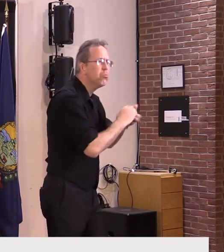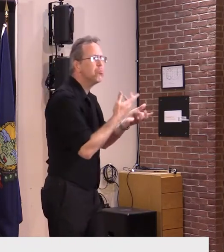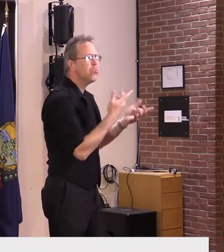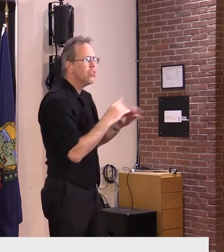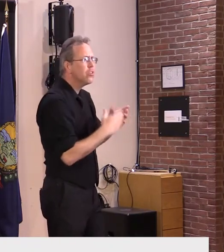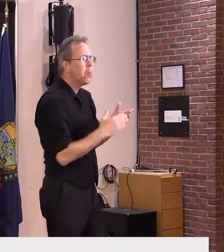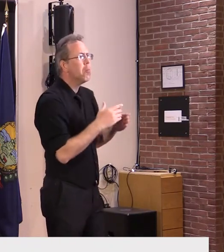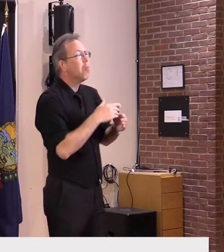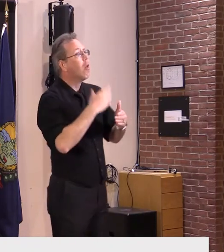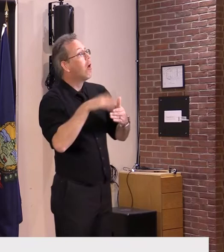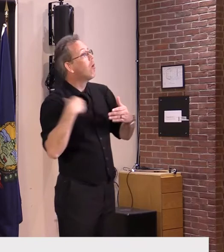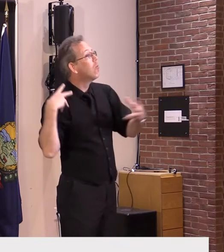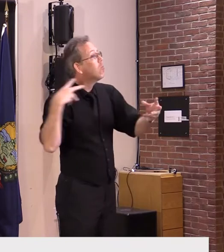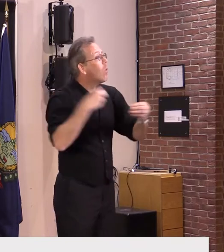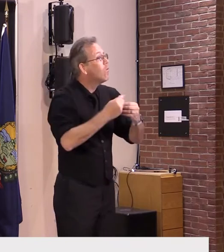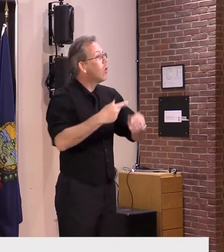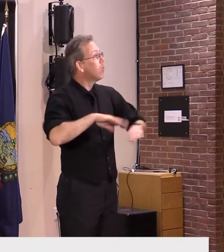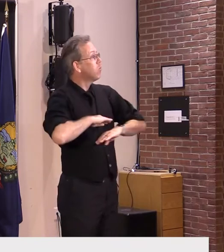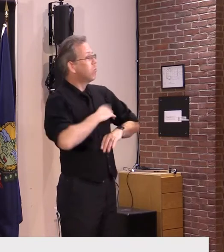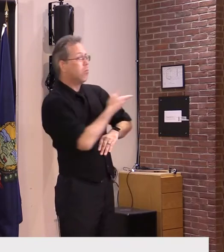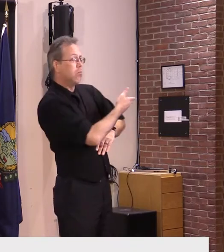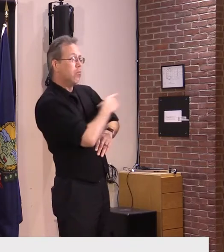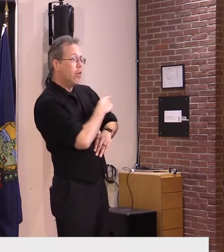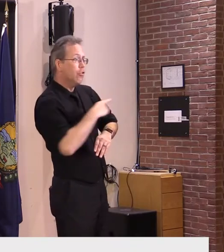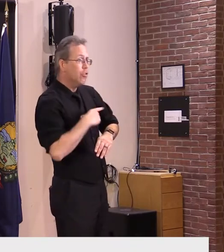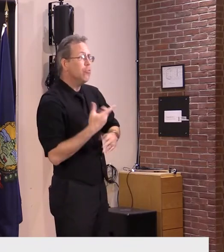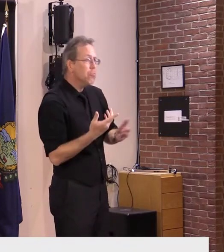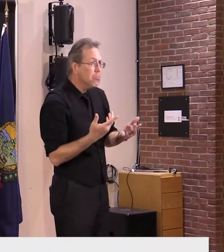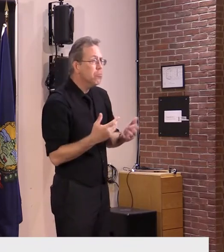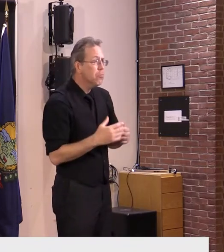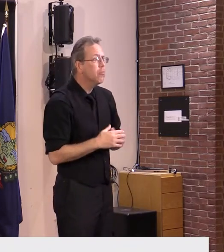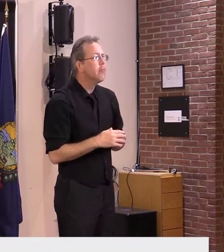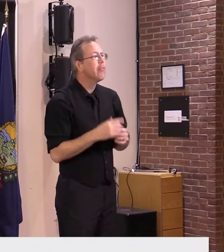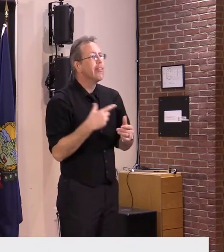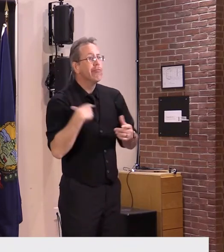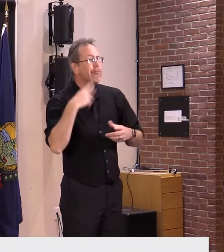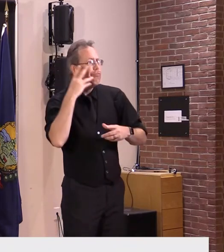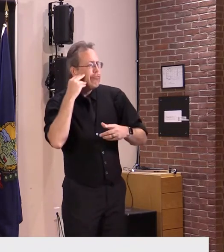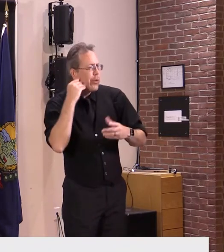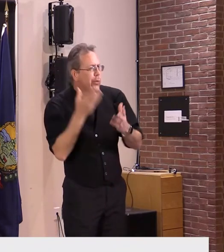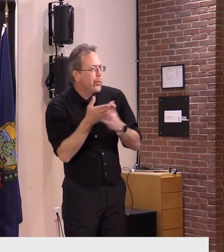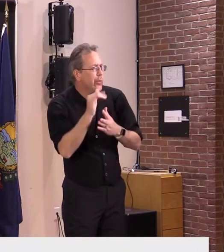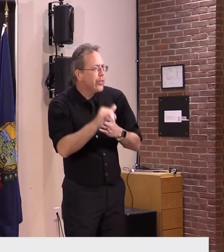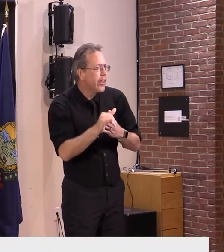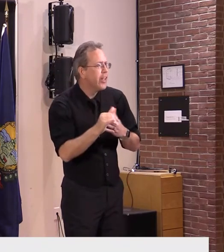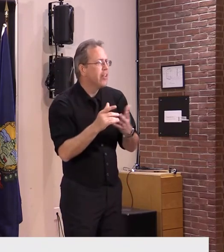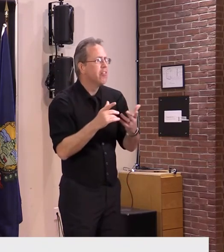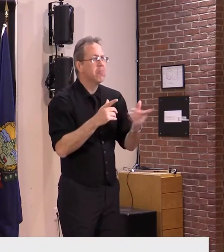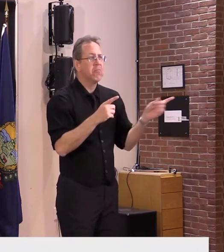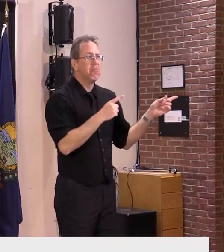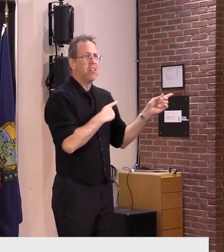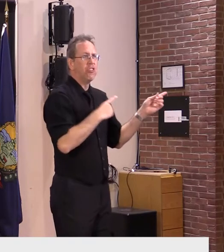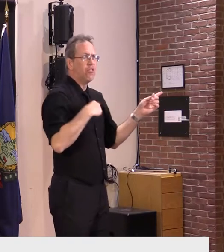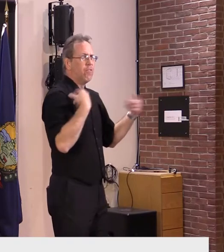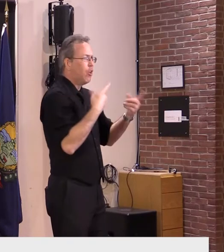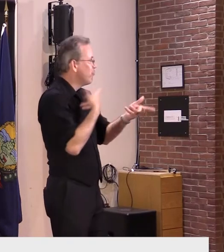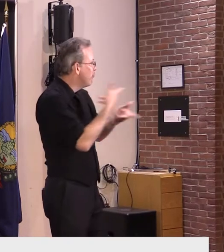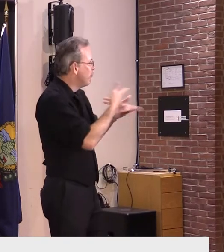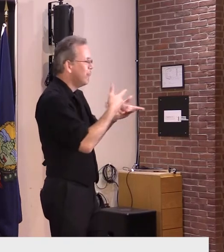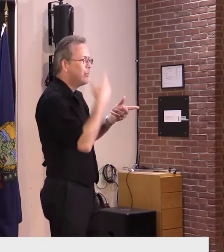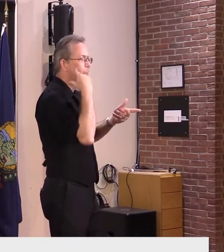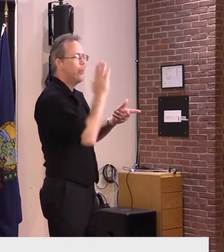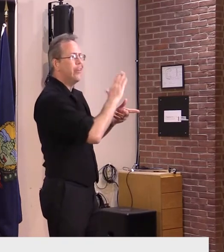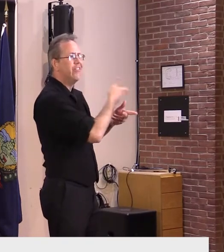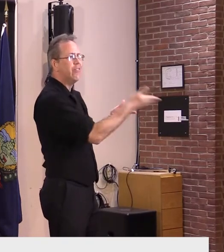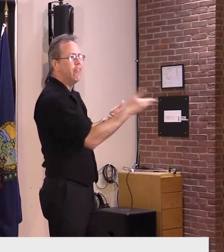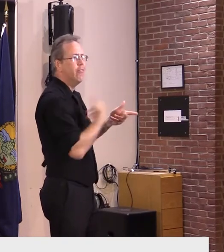But I think in the end, we will come up with, we've done this before, another piece of legislation over the years. I think we'll have a better approach to this